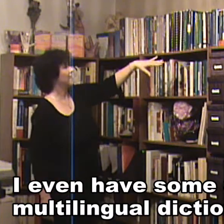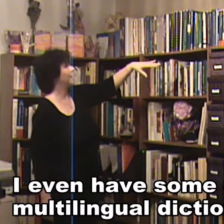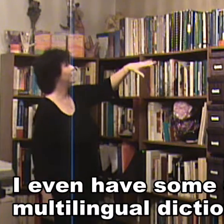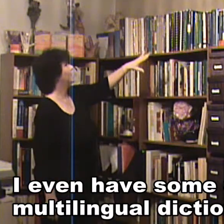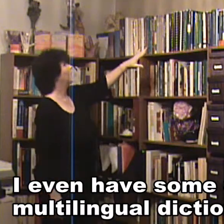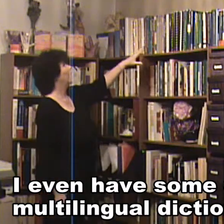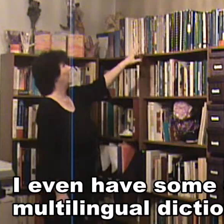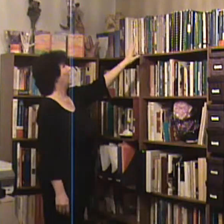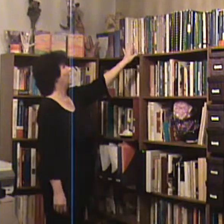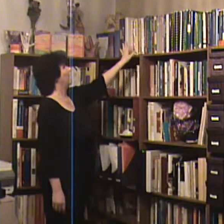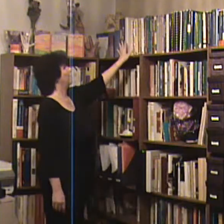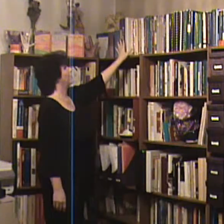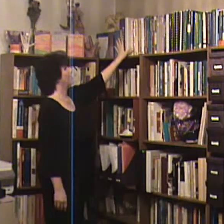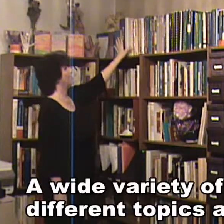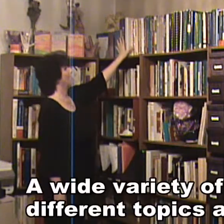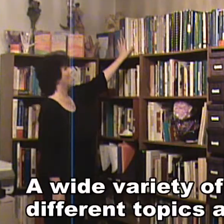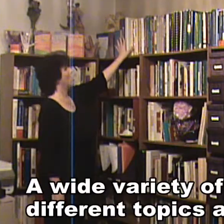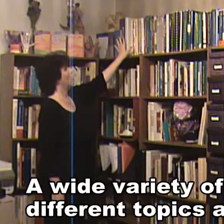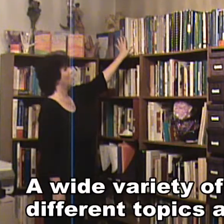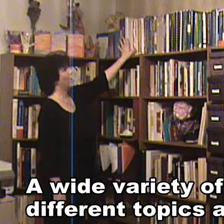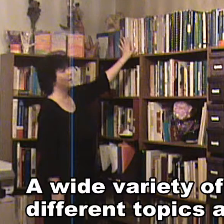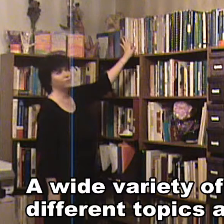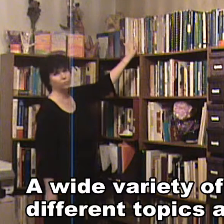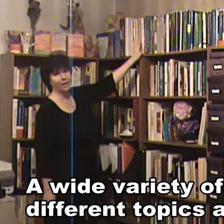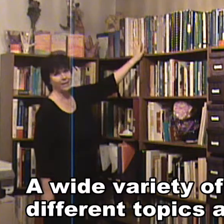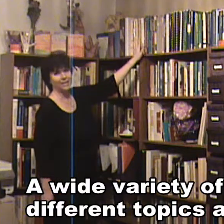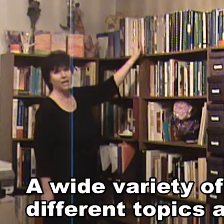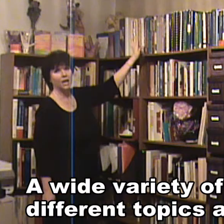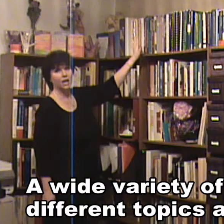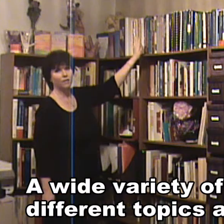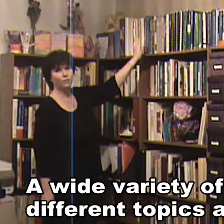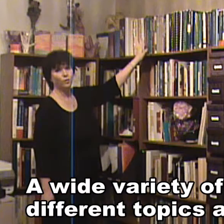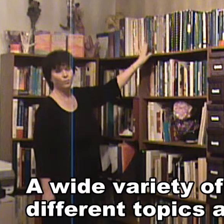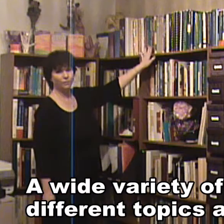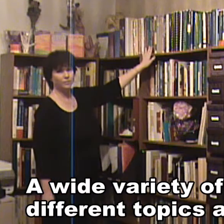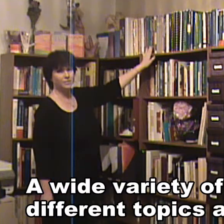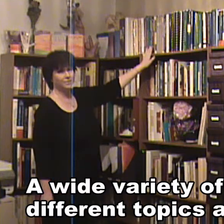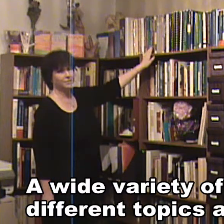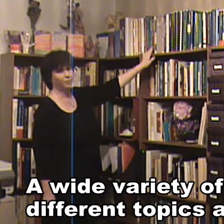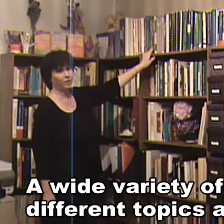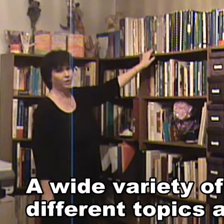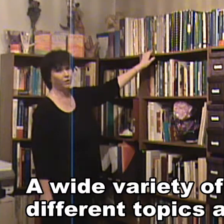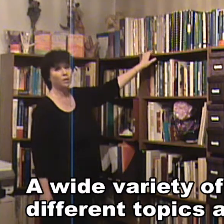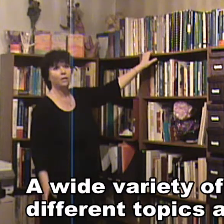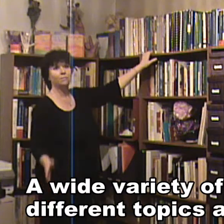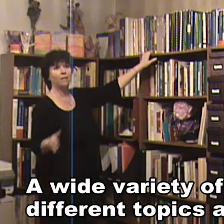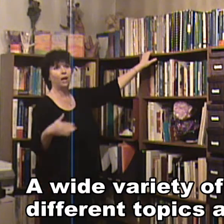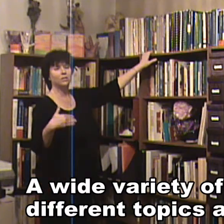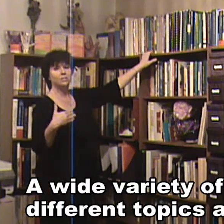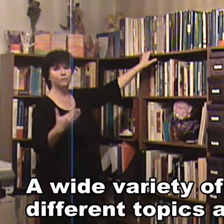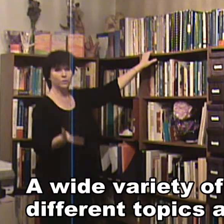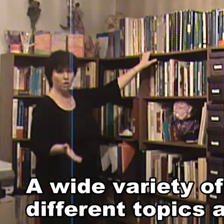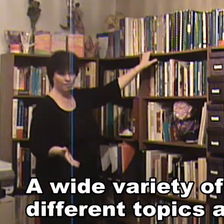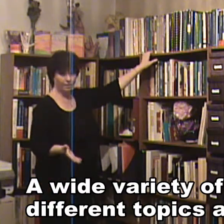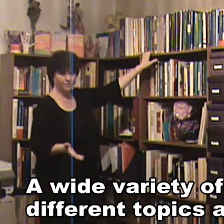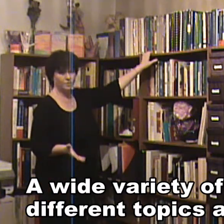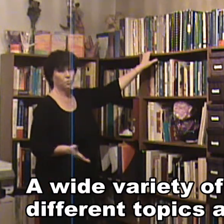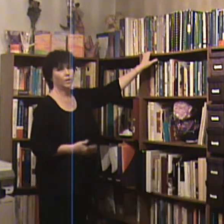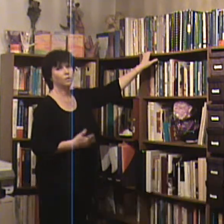sign. But there are a wide variety of references up here on different topics as well.